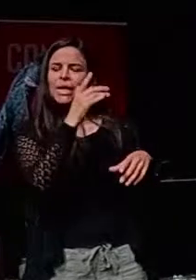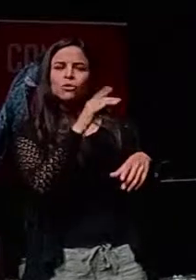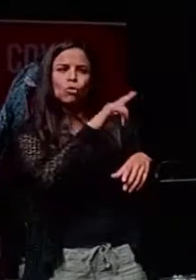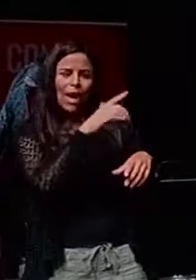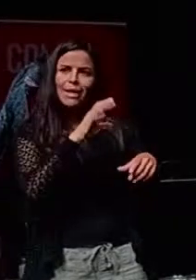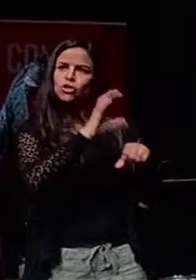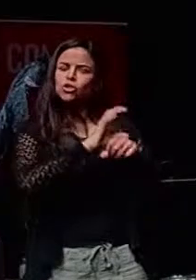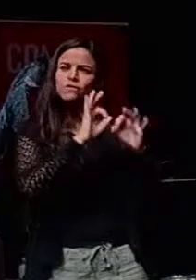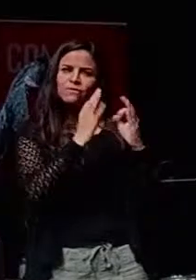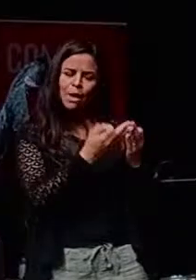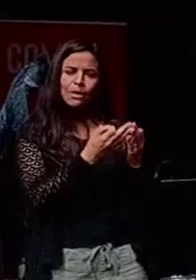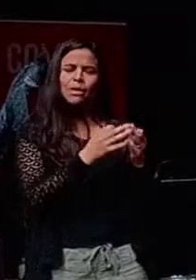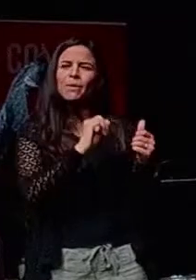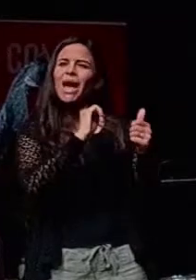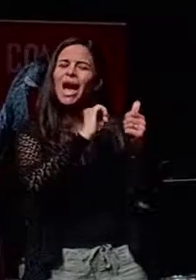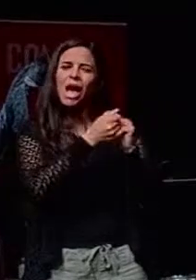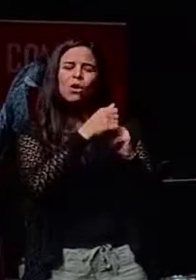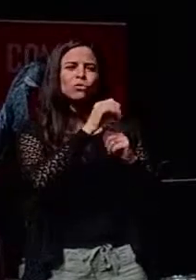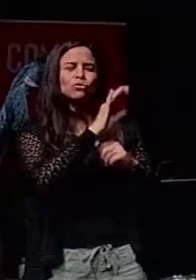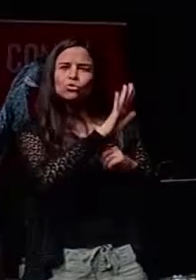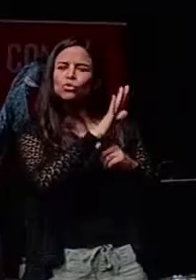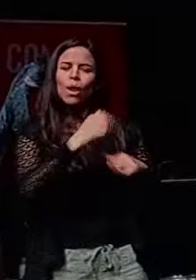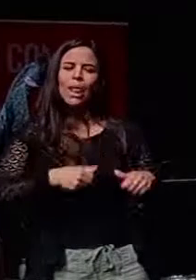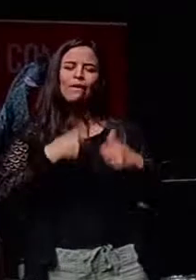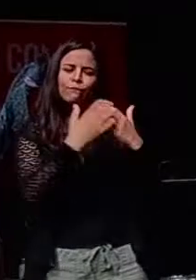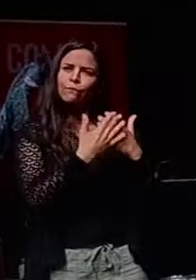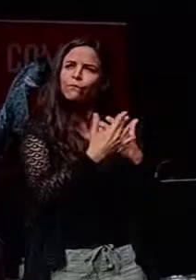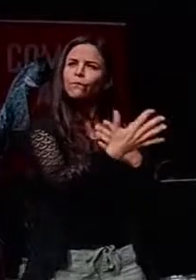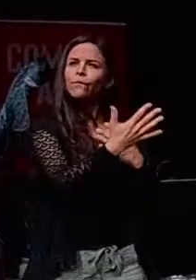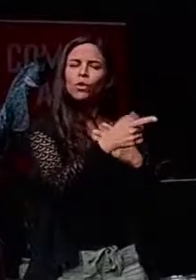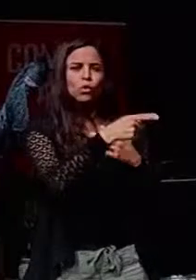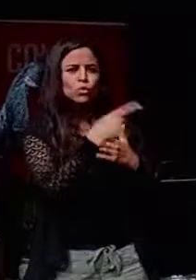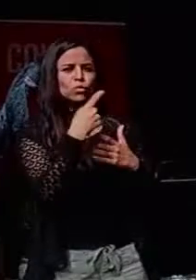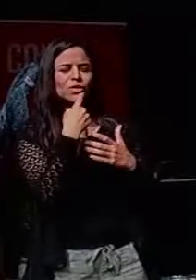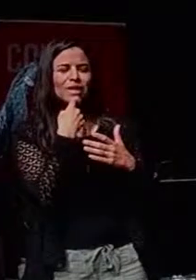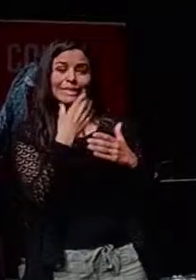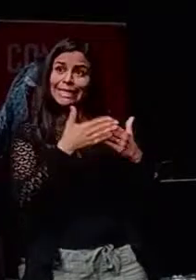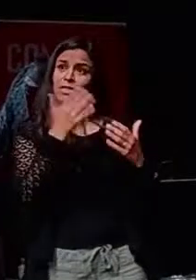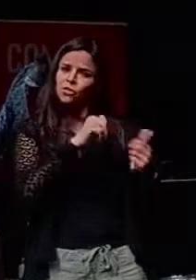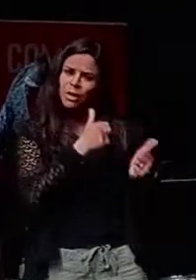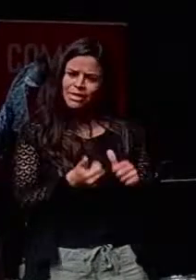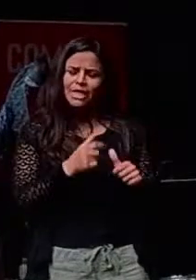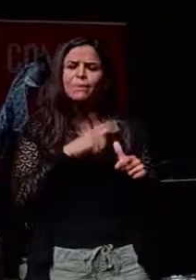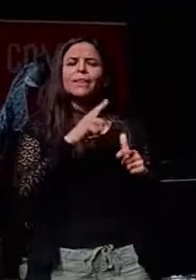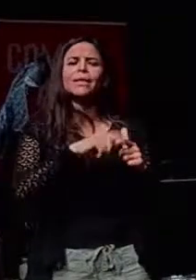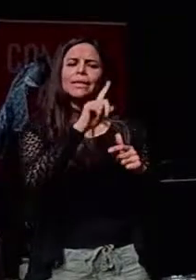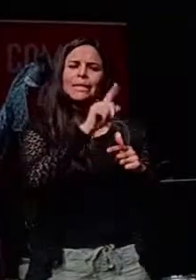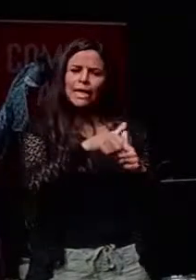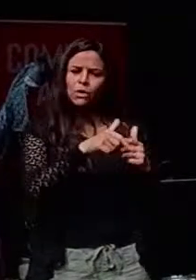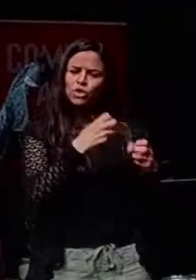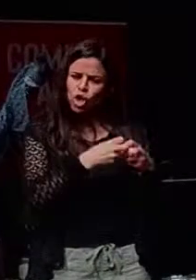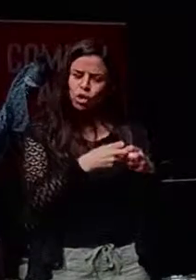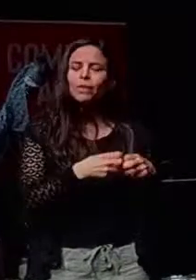that play a role kind of as you grew up? You said it was easy at first to get baptized, but then I think later at my